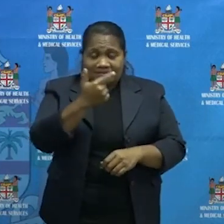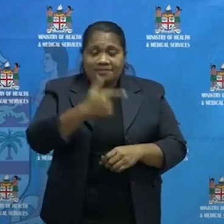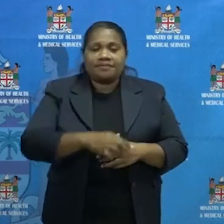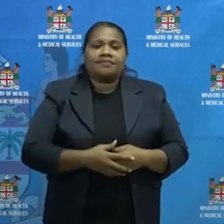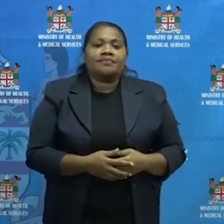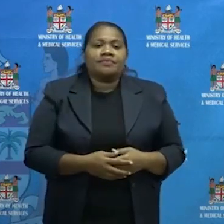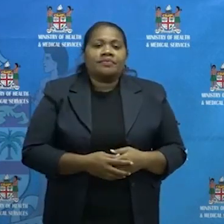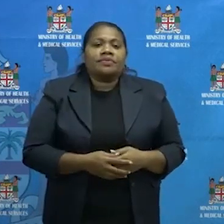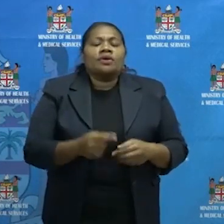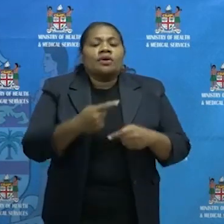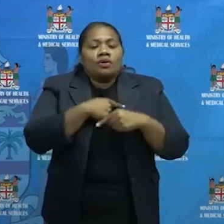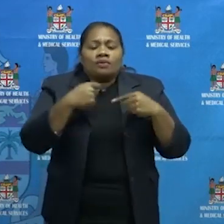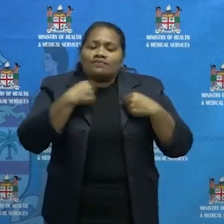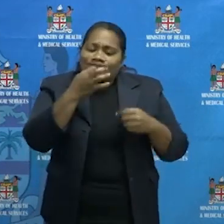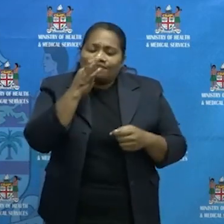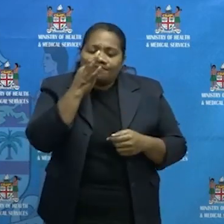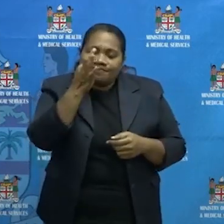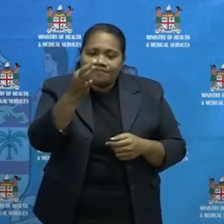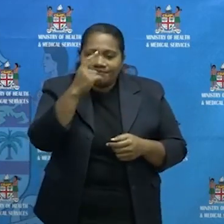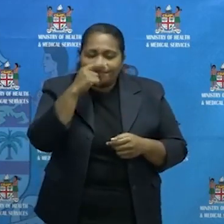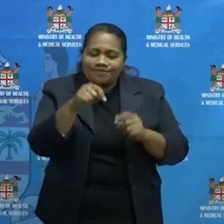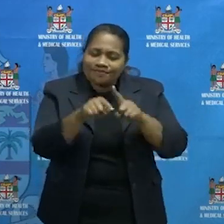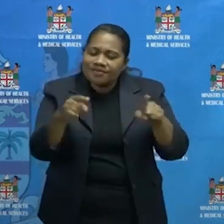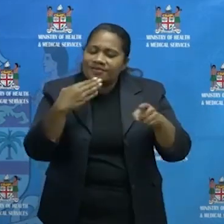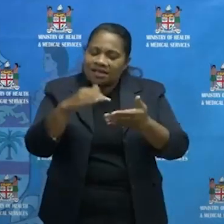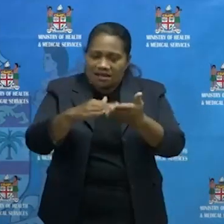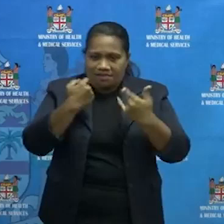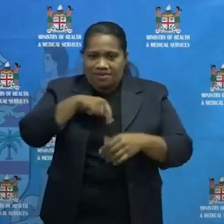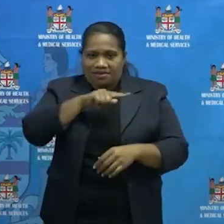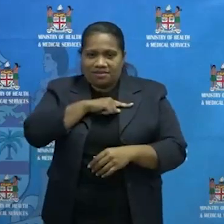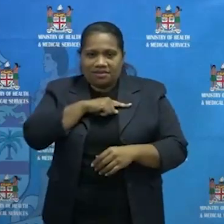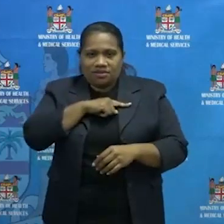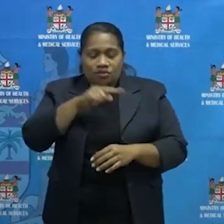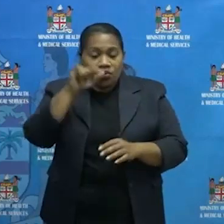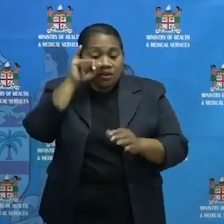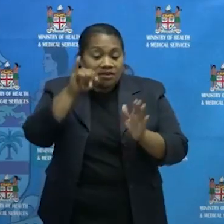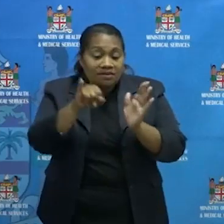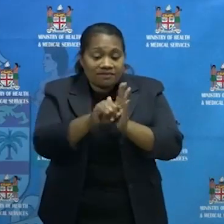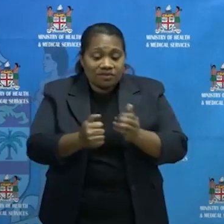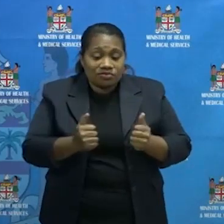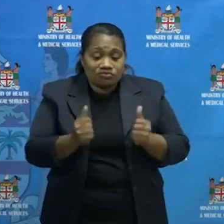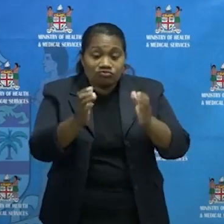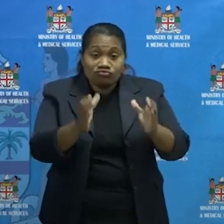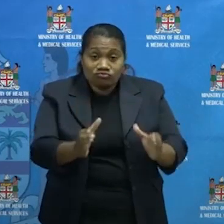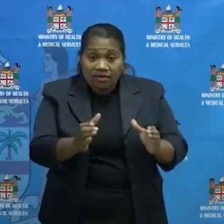We urge the public to help us identify this driver and the vehicle.